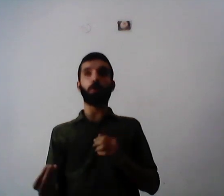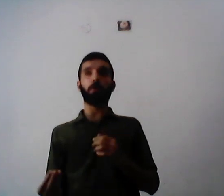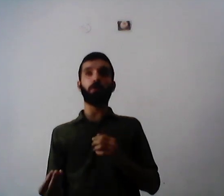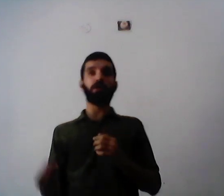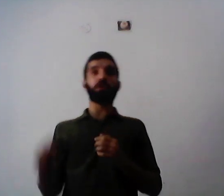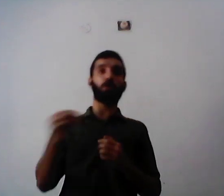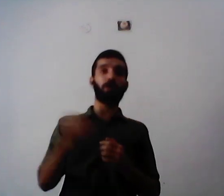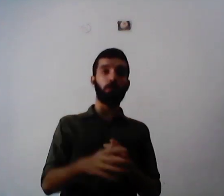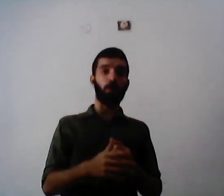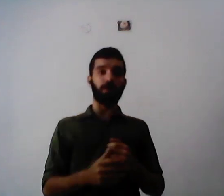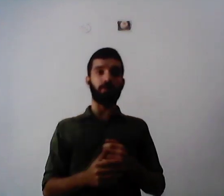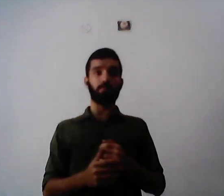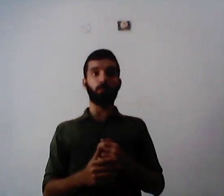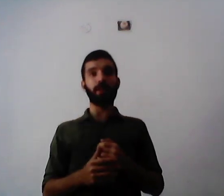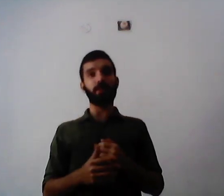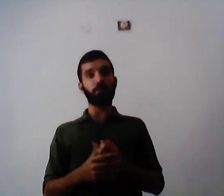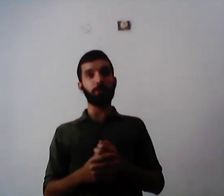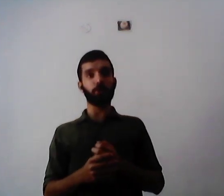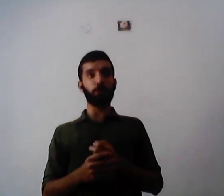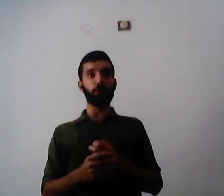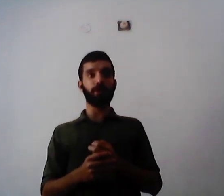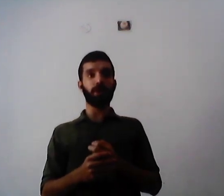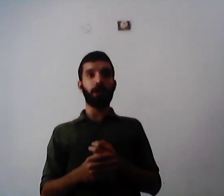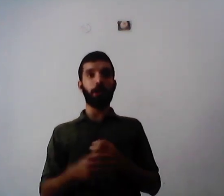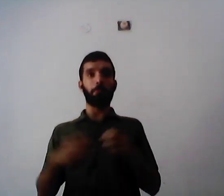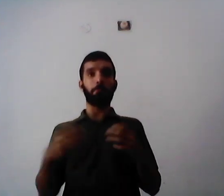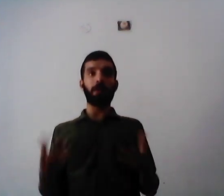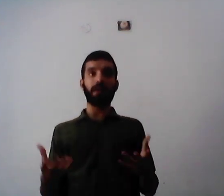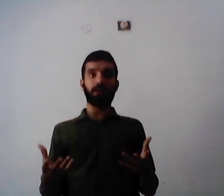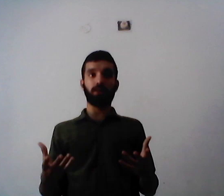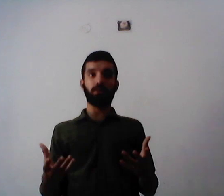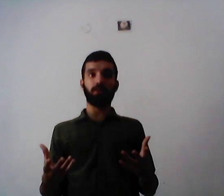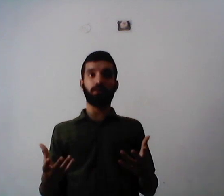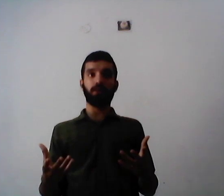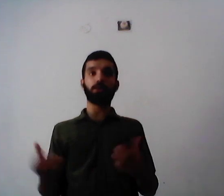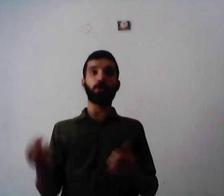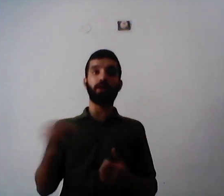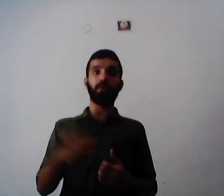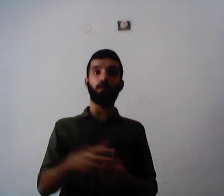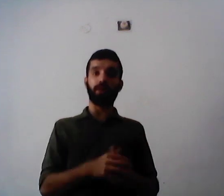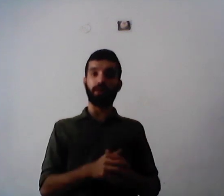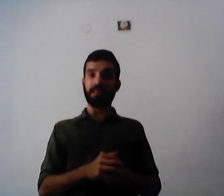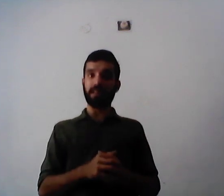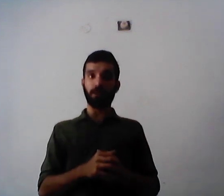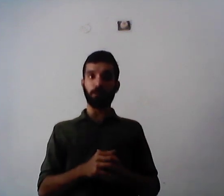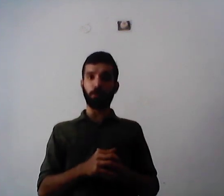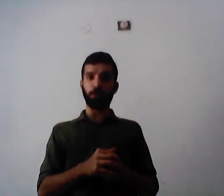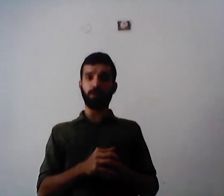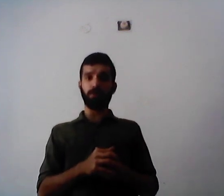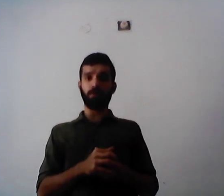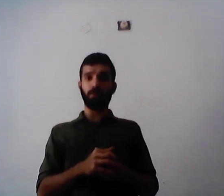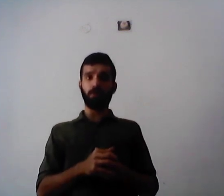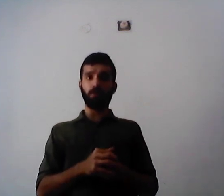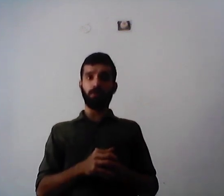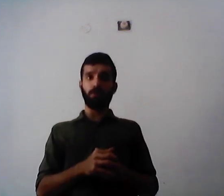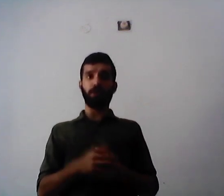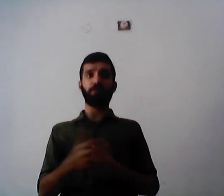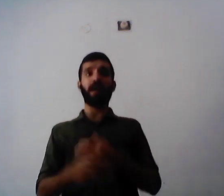powder dissolved in water? Will that form a solution? Mud dissolved in water. Is that a solution? Or if you have